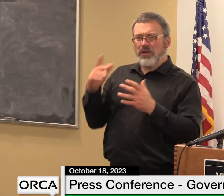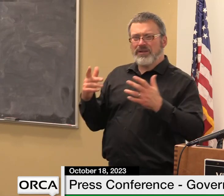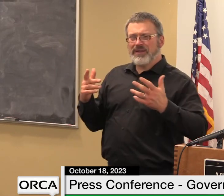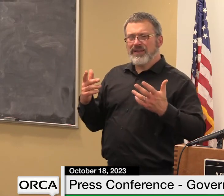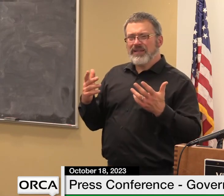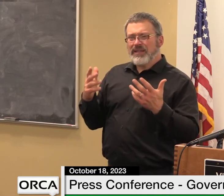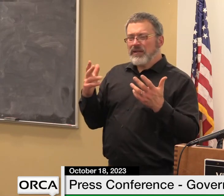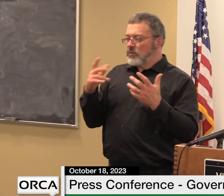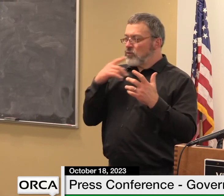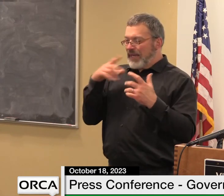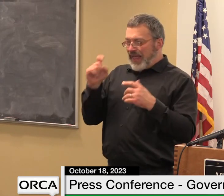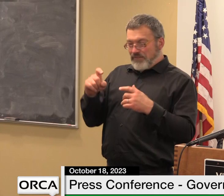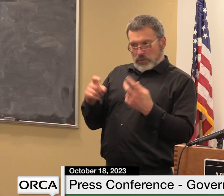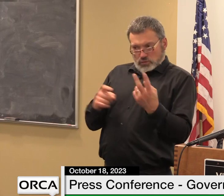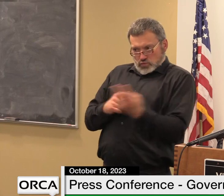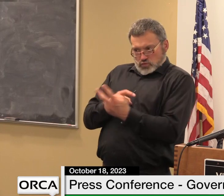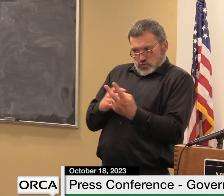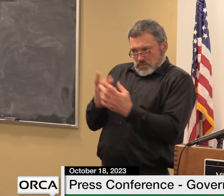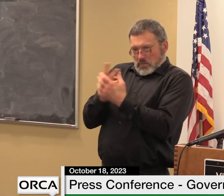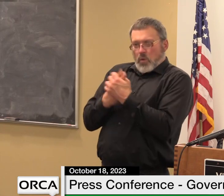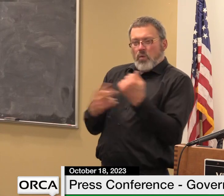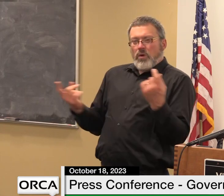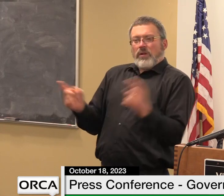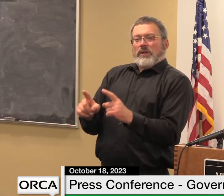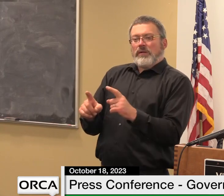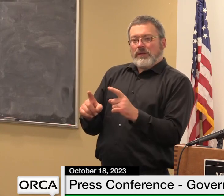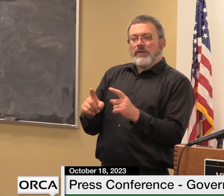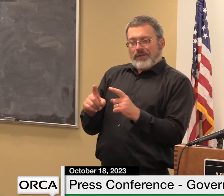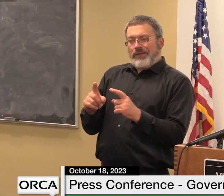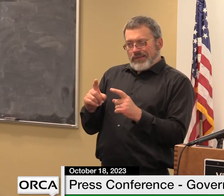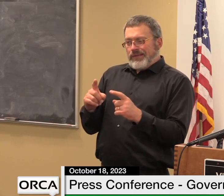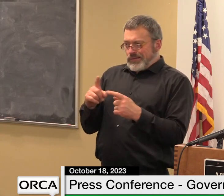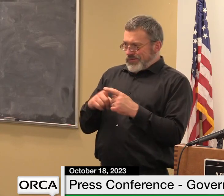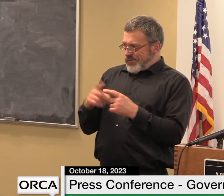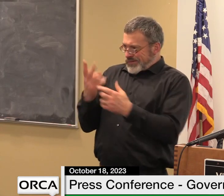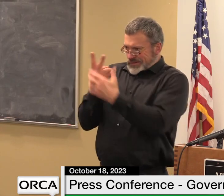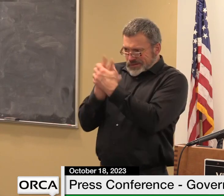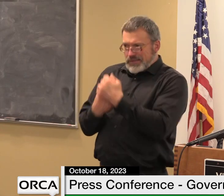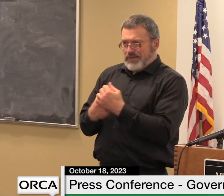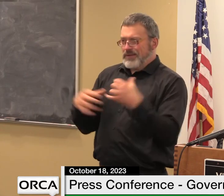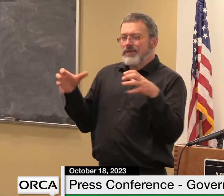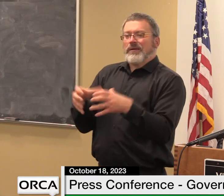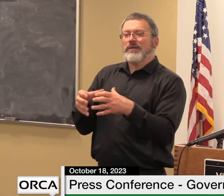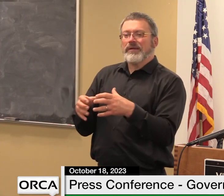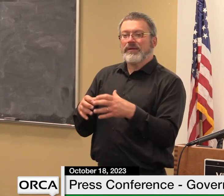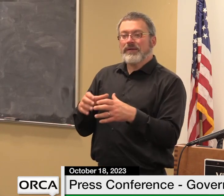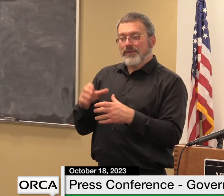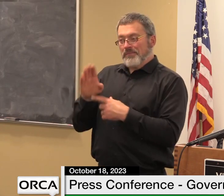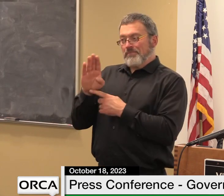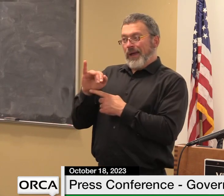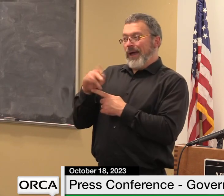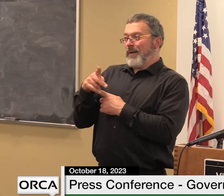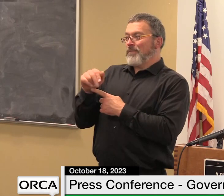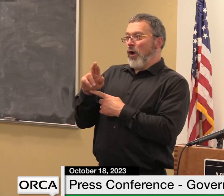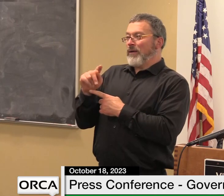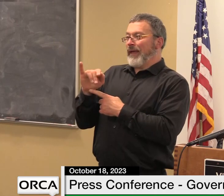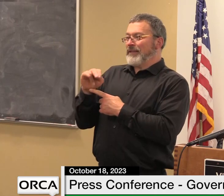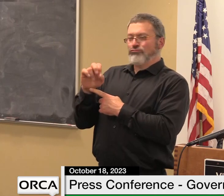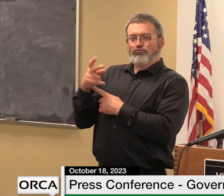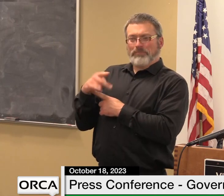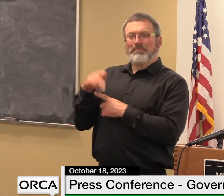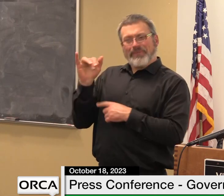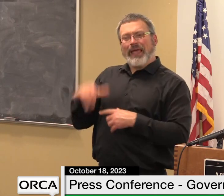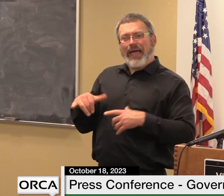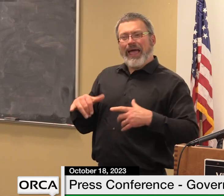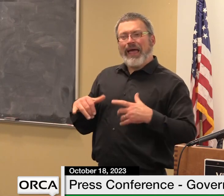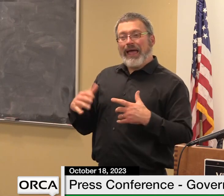know, bipartisanship, I've said this before, everyone wants bipartisanship, and they talk about that,